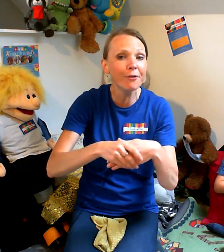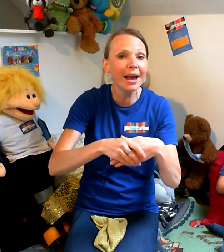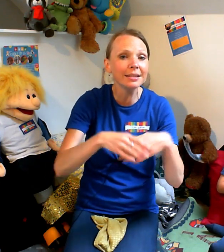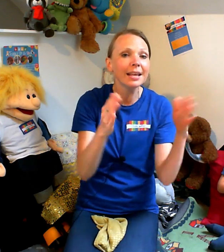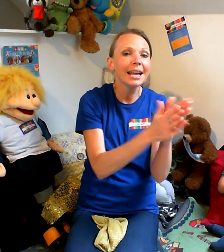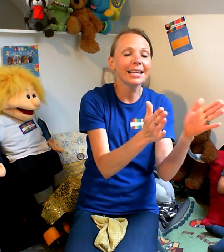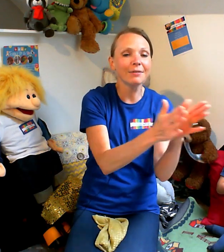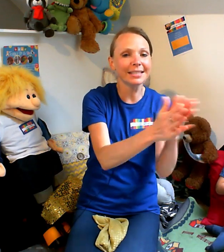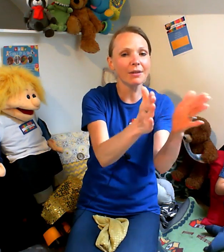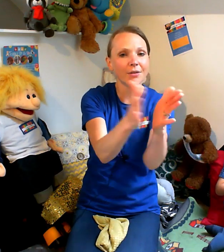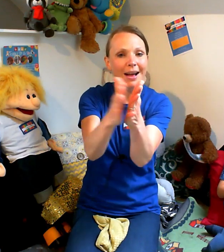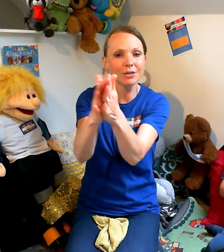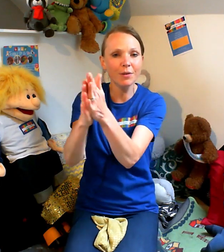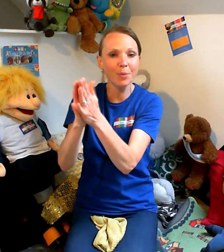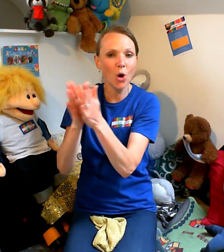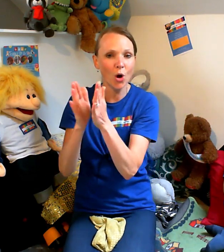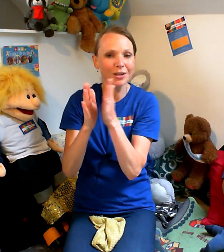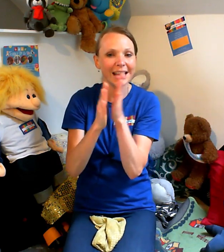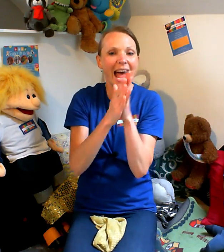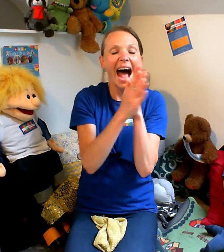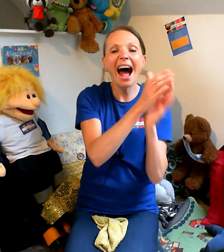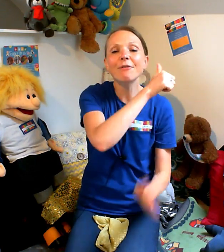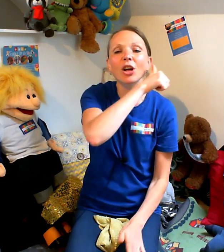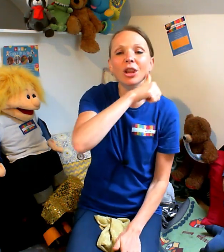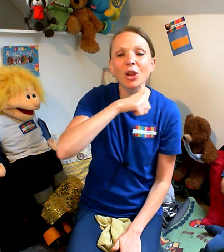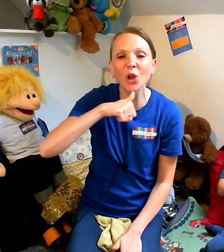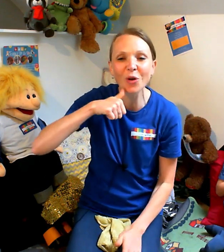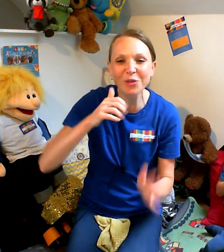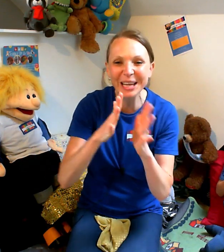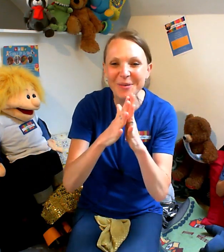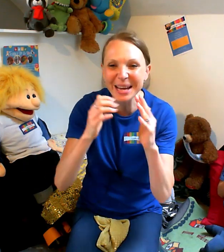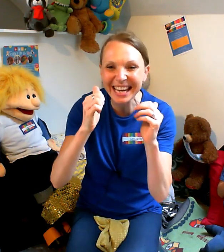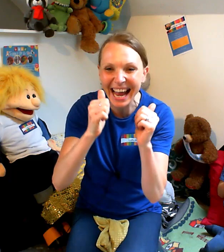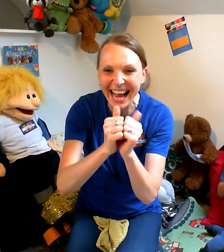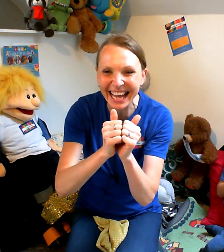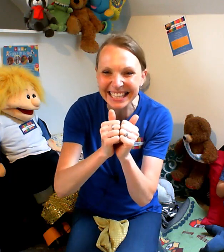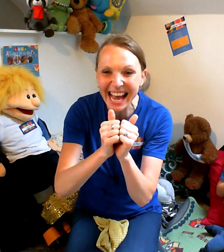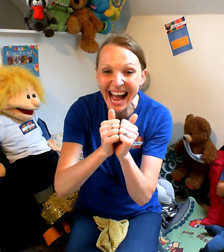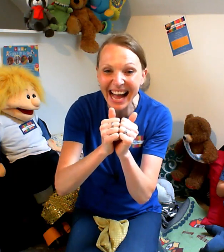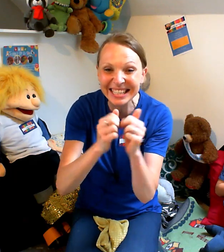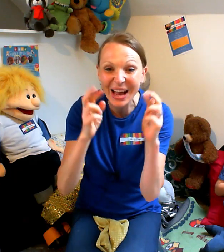friends. Give yourselves a round of applause. Have a lovely weekend